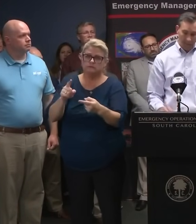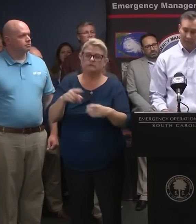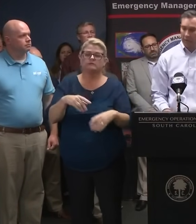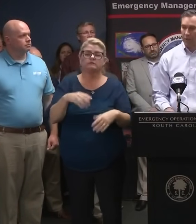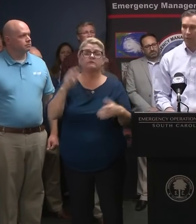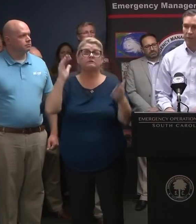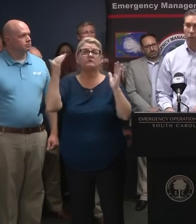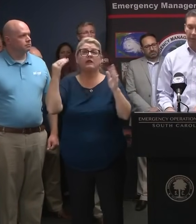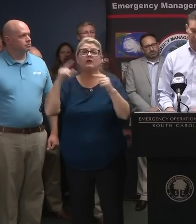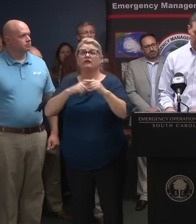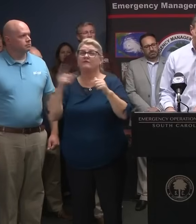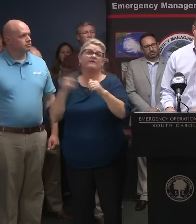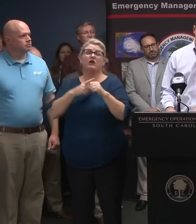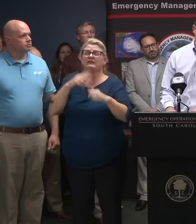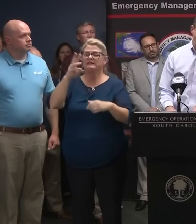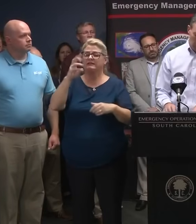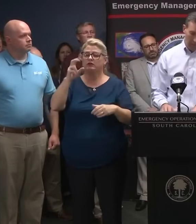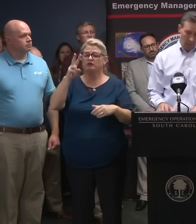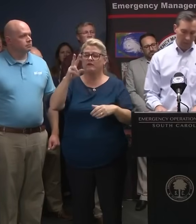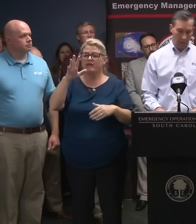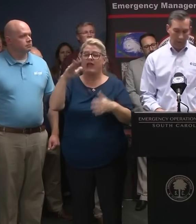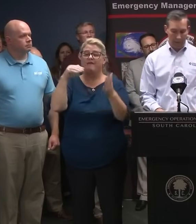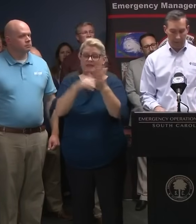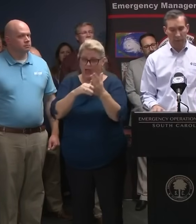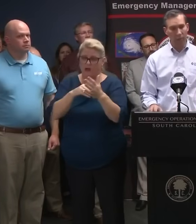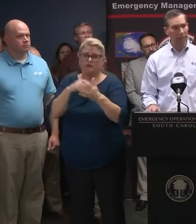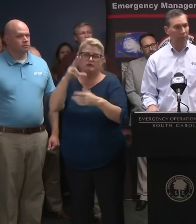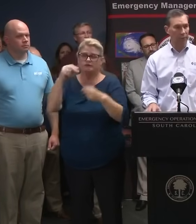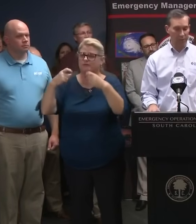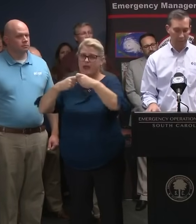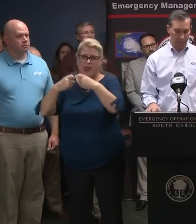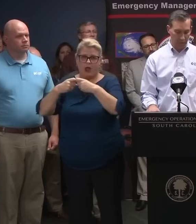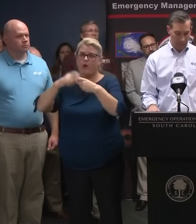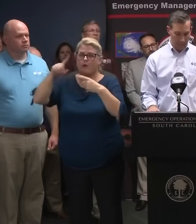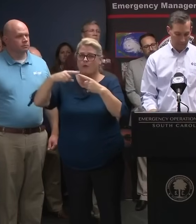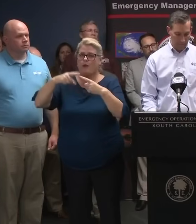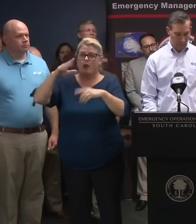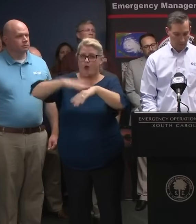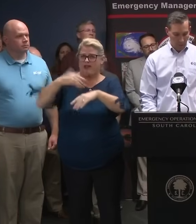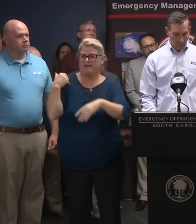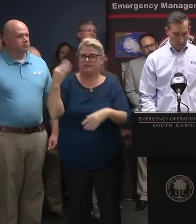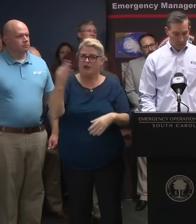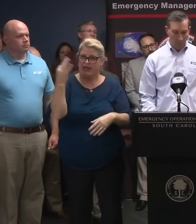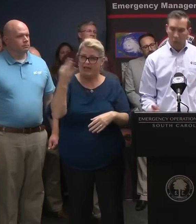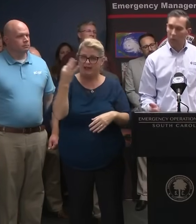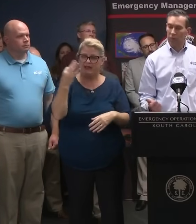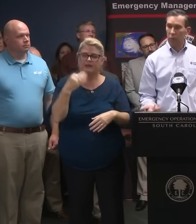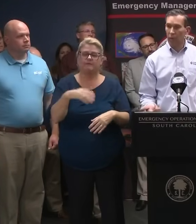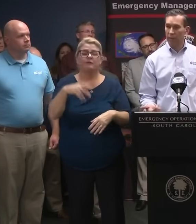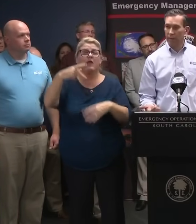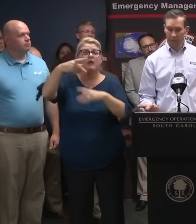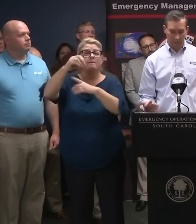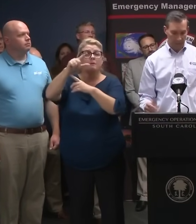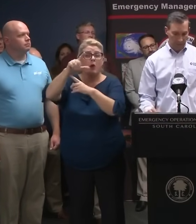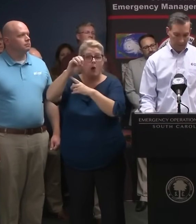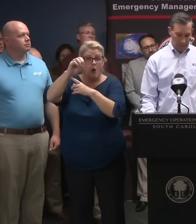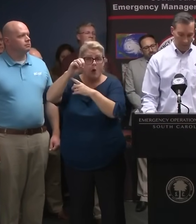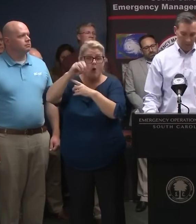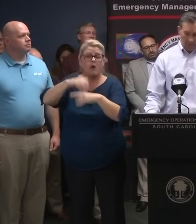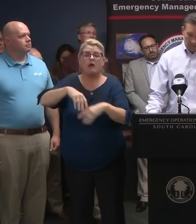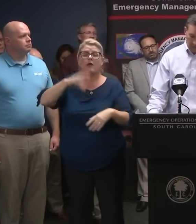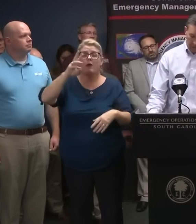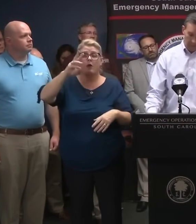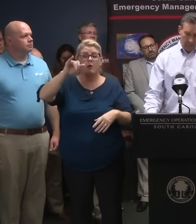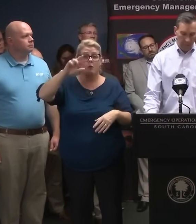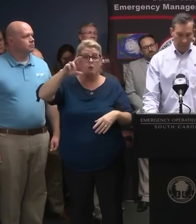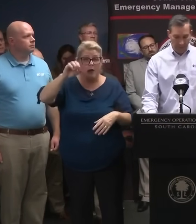compares to about 625,000 that were without power as the storm left the region on Friday. The poles, wires, and even some